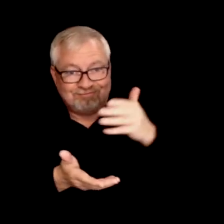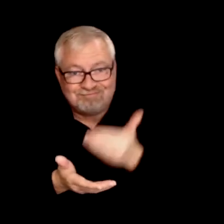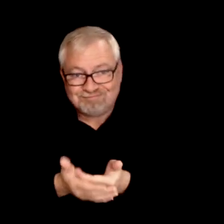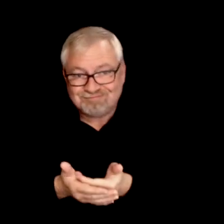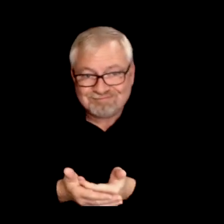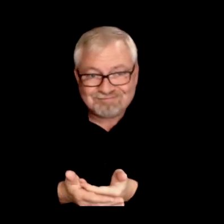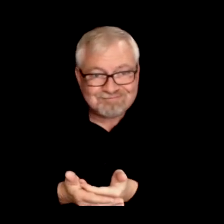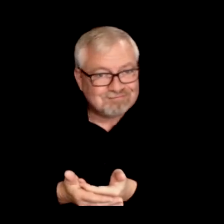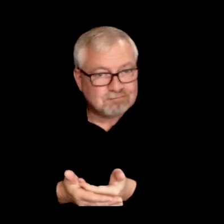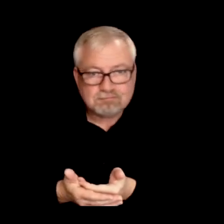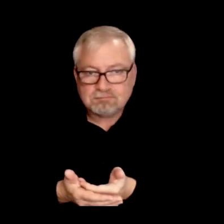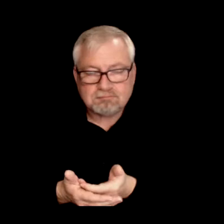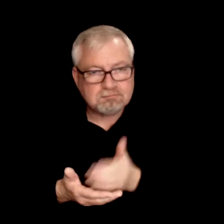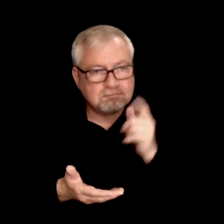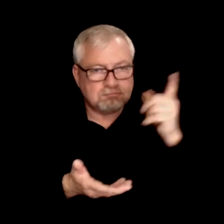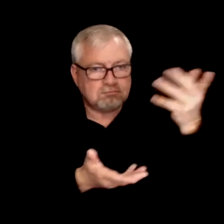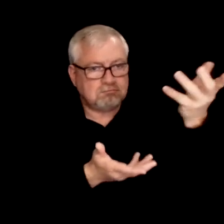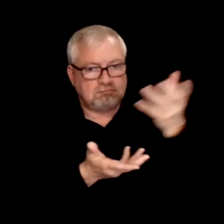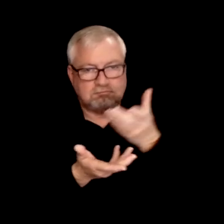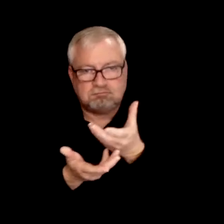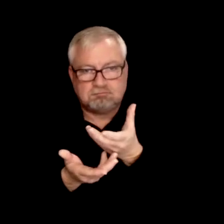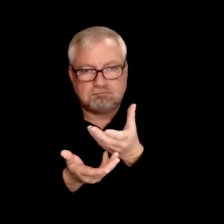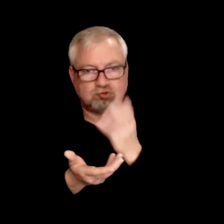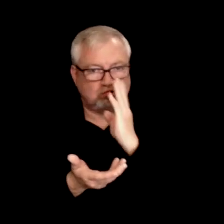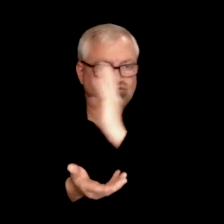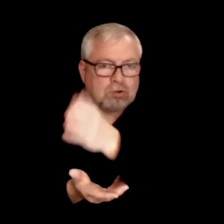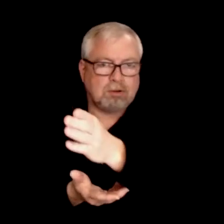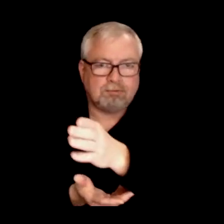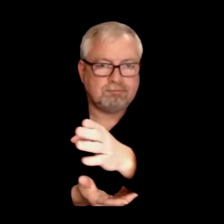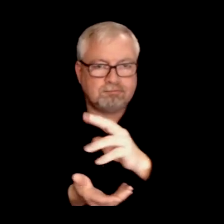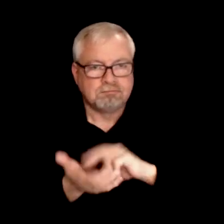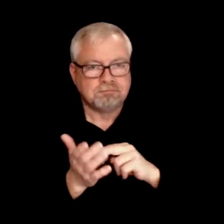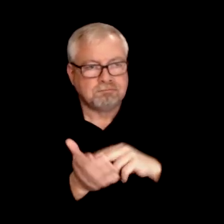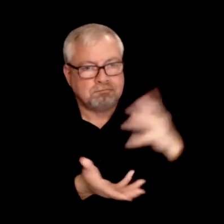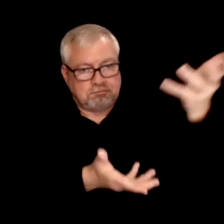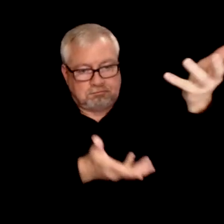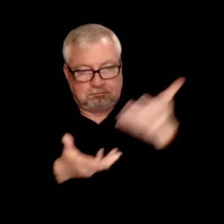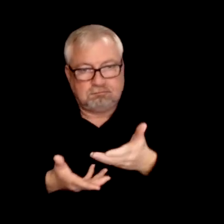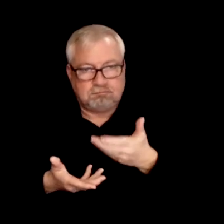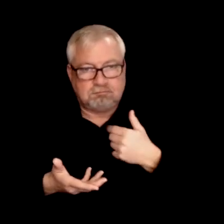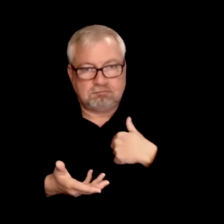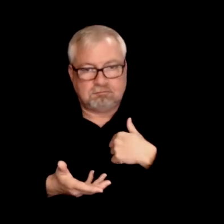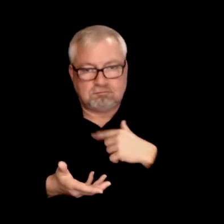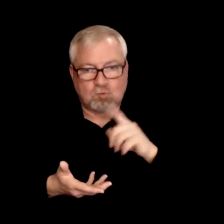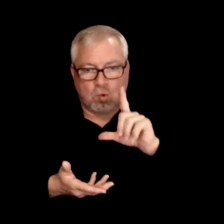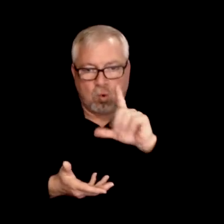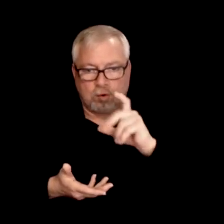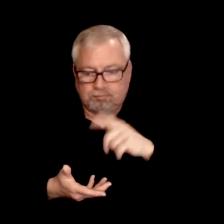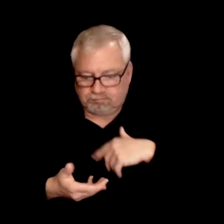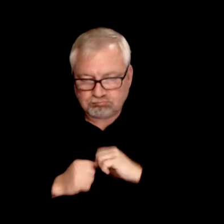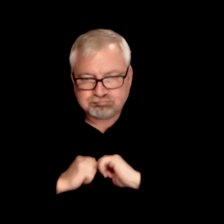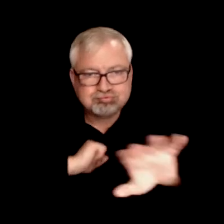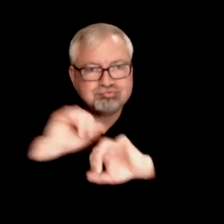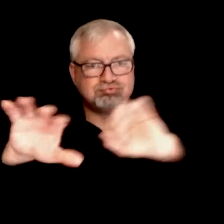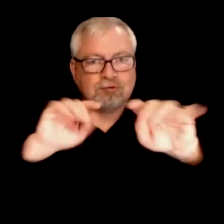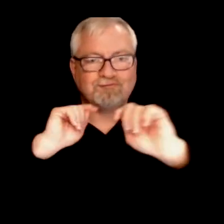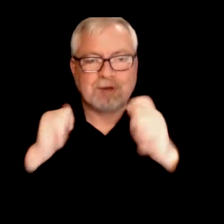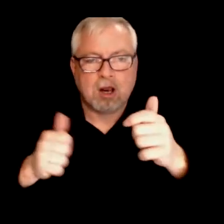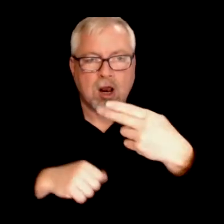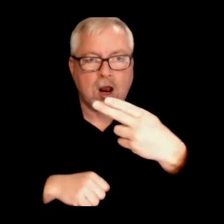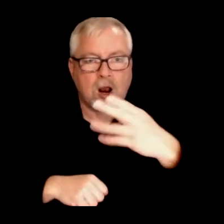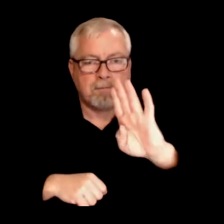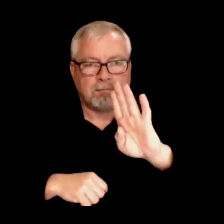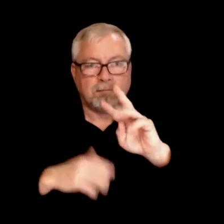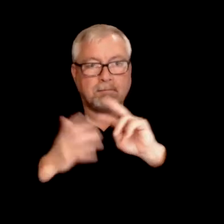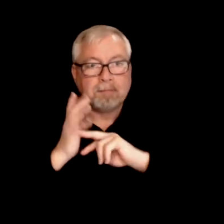toward the hub locations and spoke locations. And so that was mainly for healthcare,